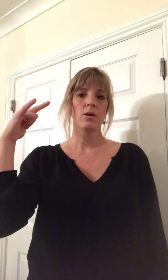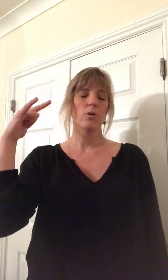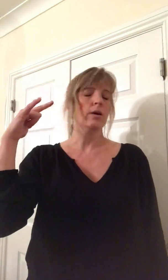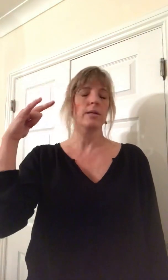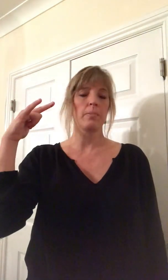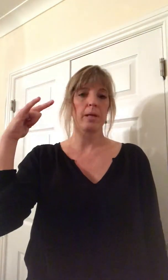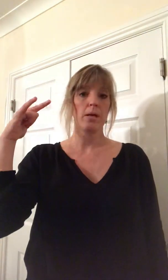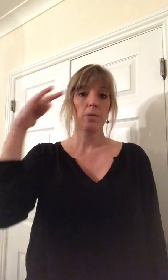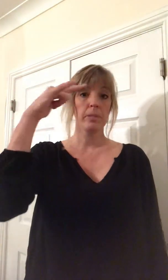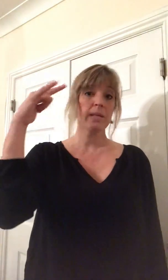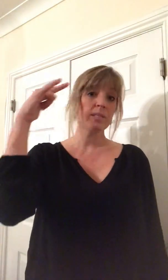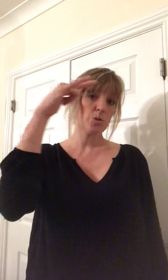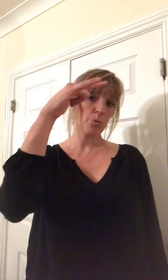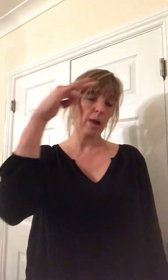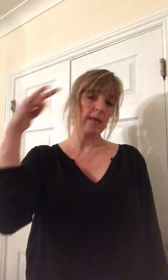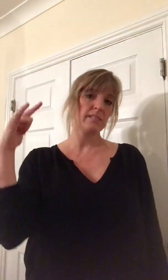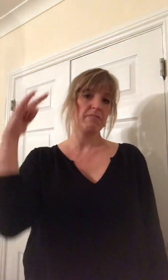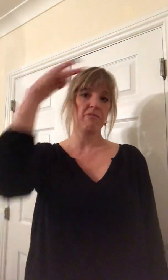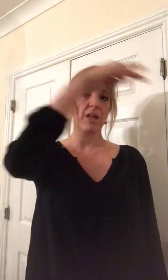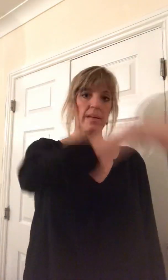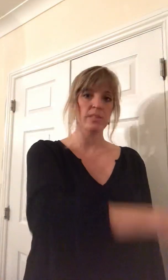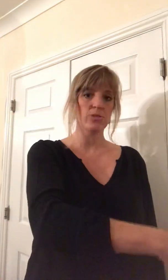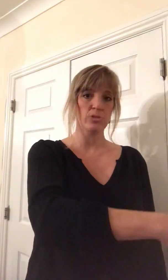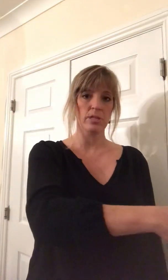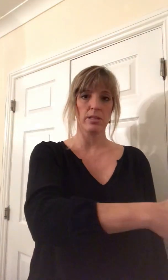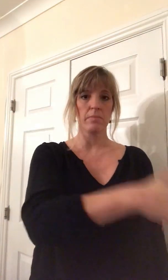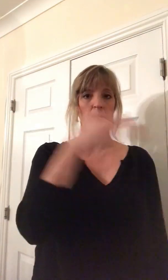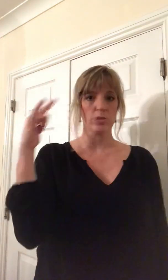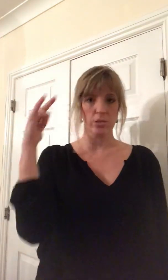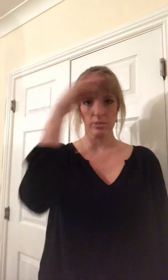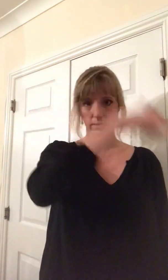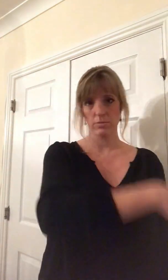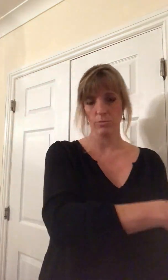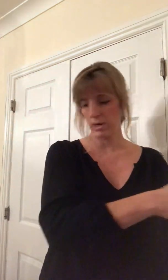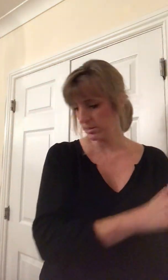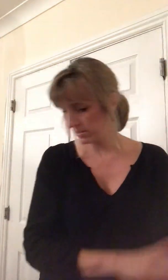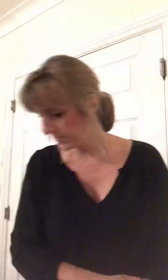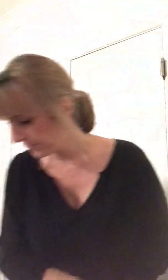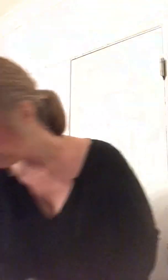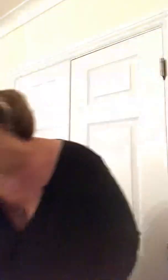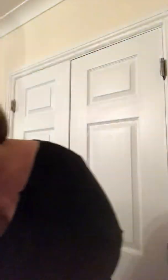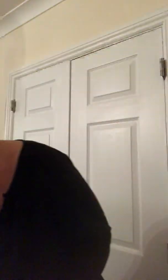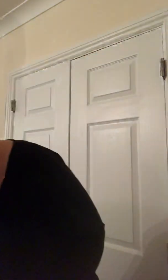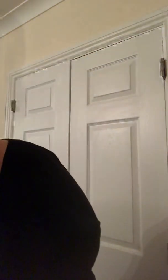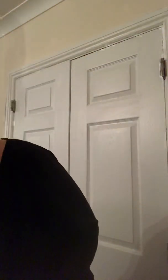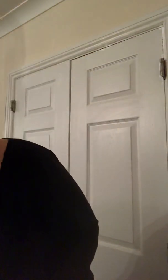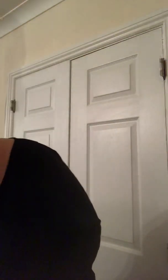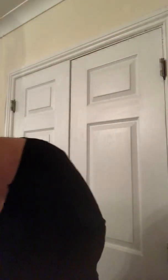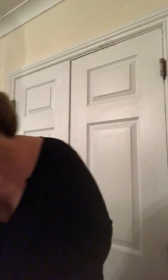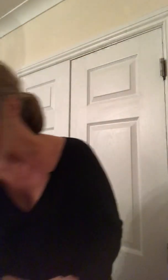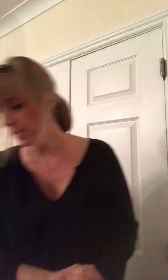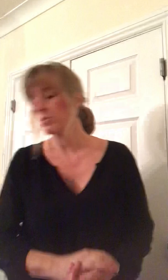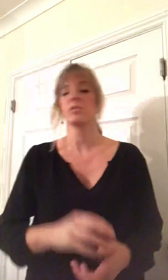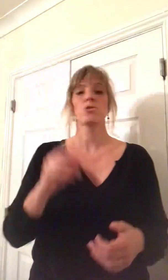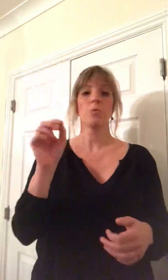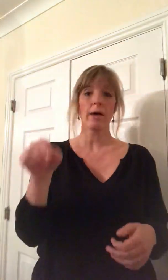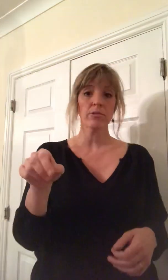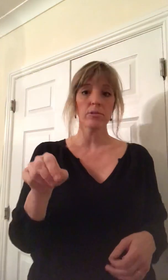or not plane, plane is twice and fly is usually the motion once. The next one is travel.